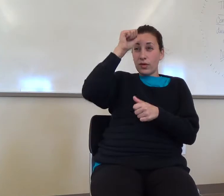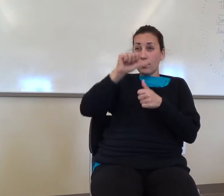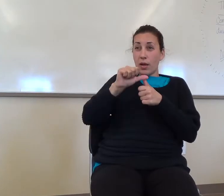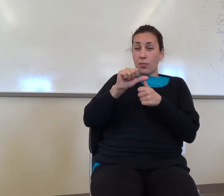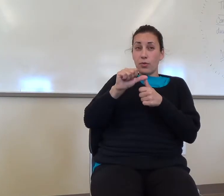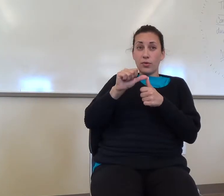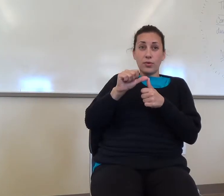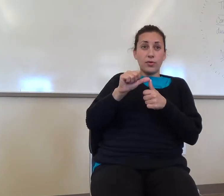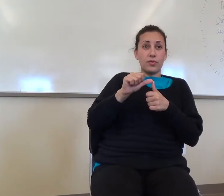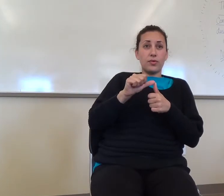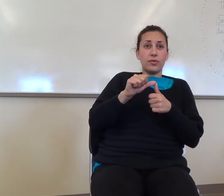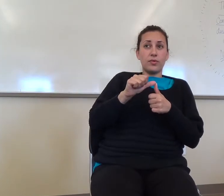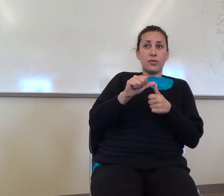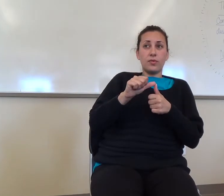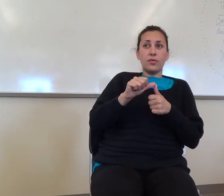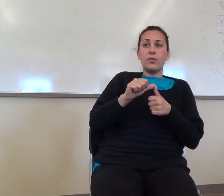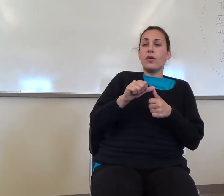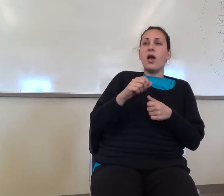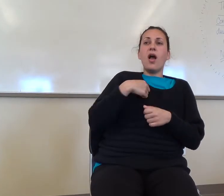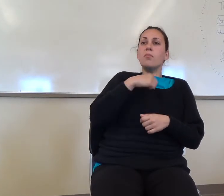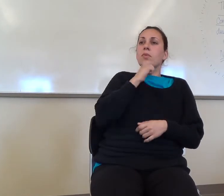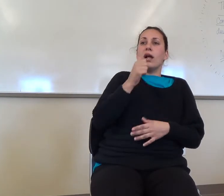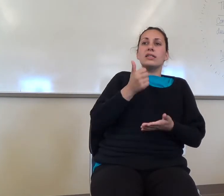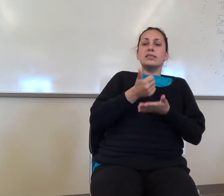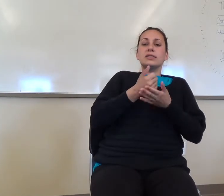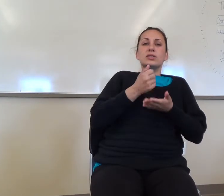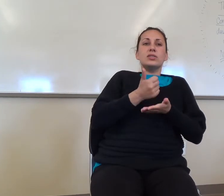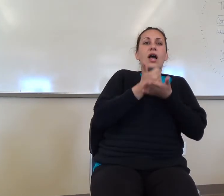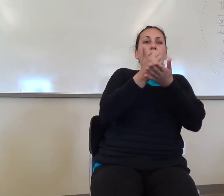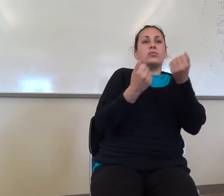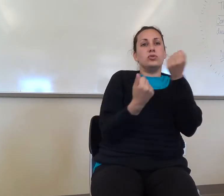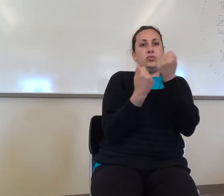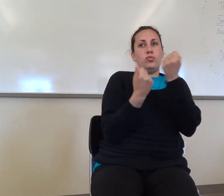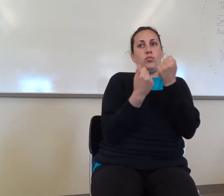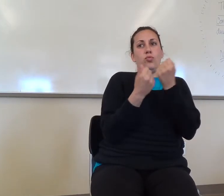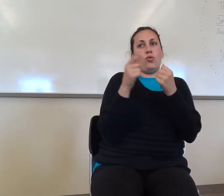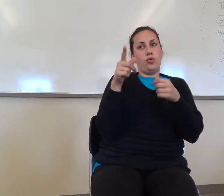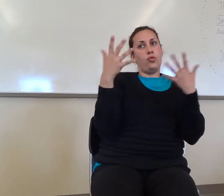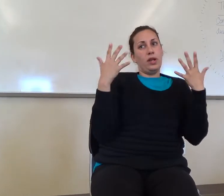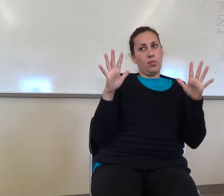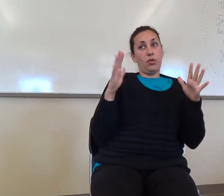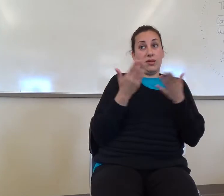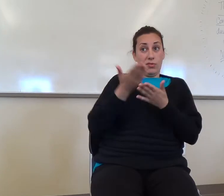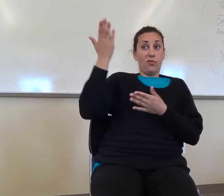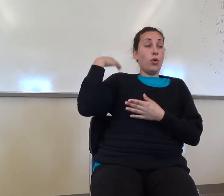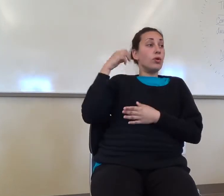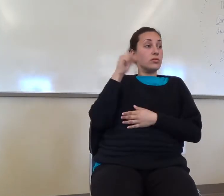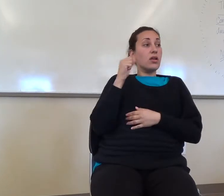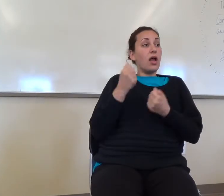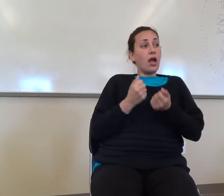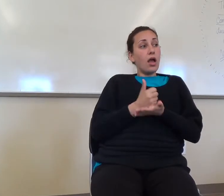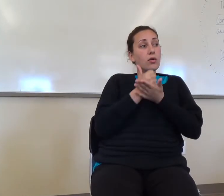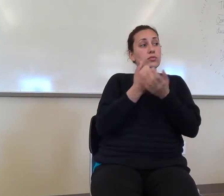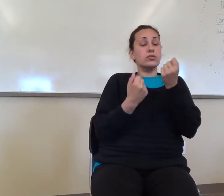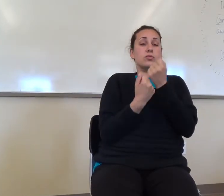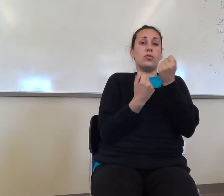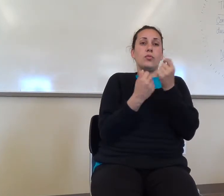taking away the scaffolding. And this is very important because students get, they say, oh, well, Ms. Penny didn't do that, so I don't need to do it.